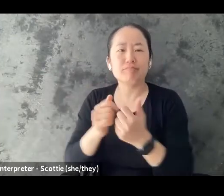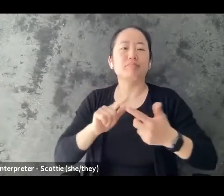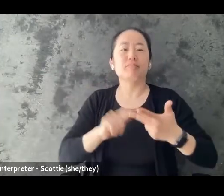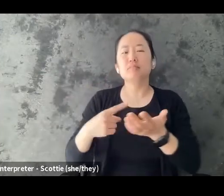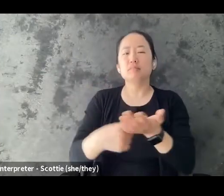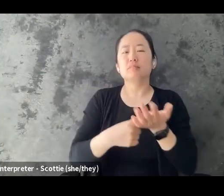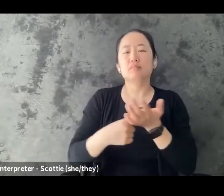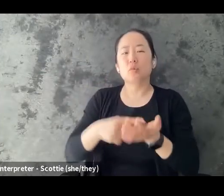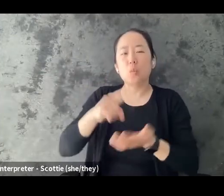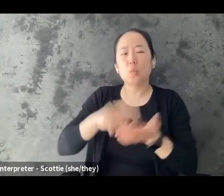experiences.